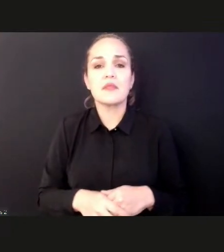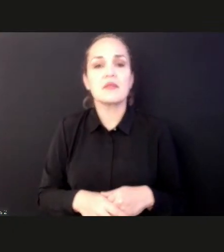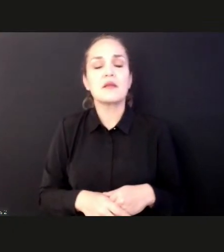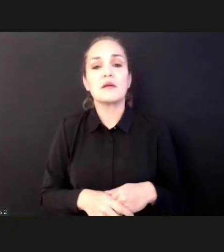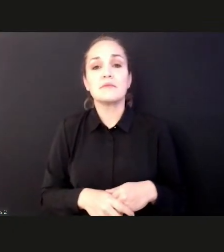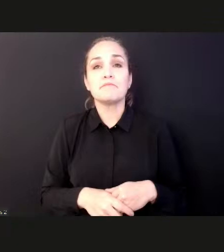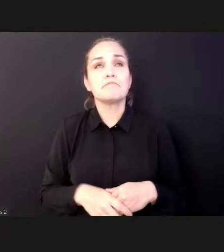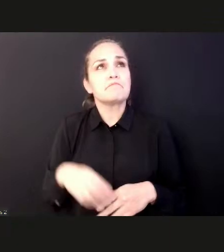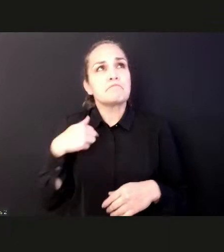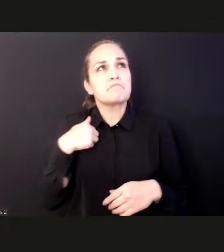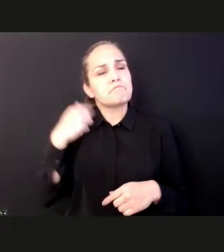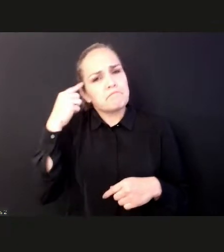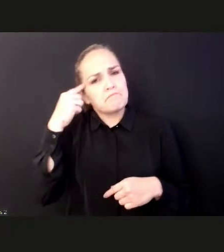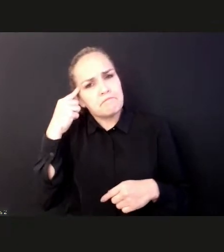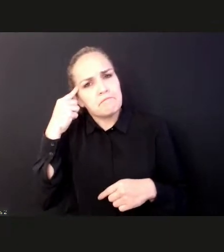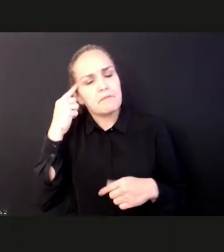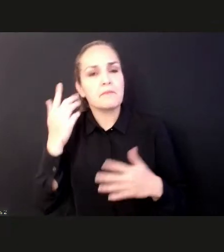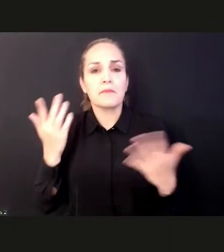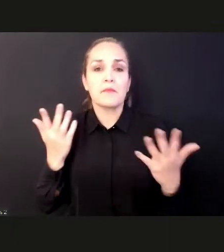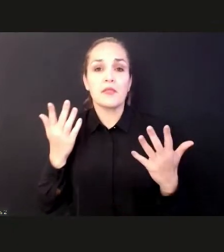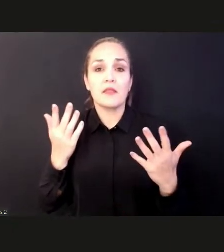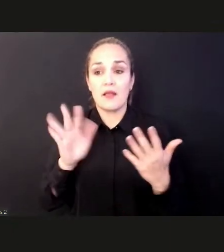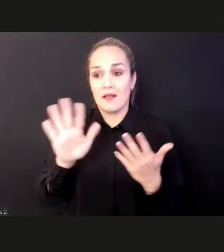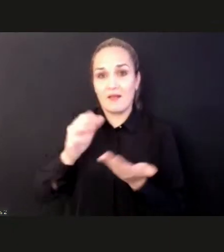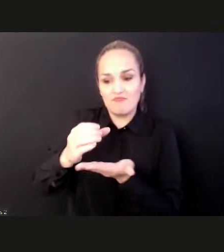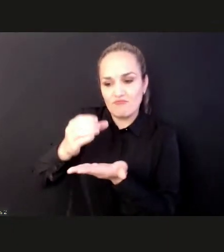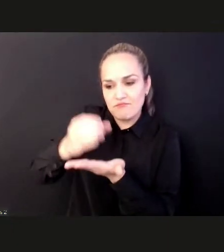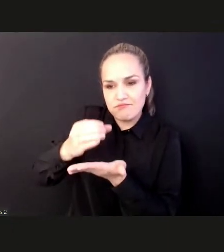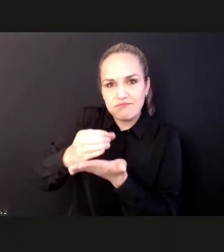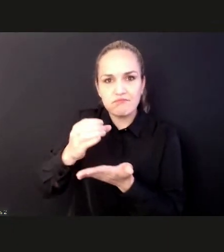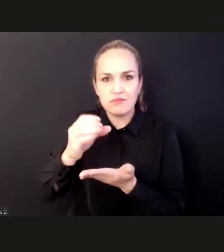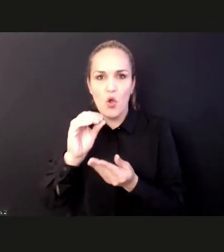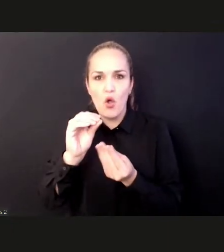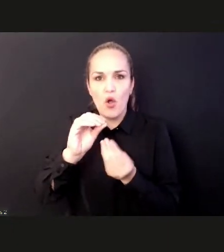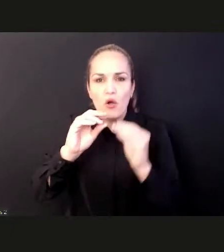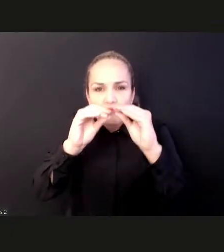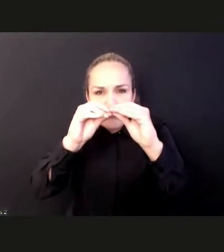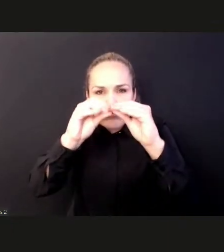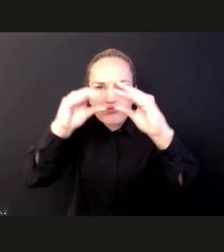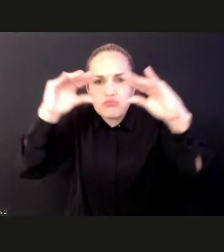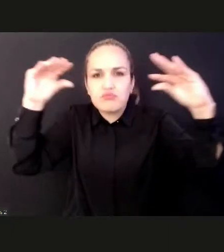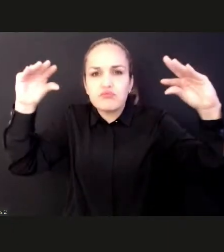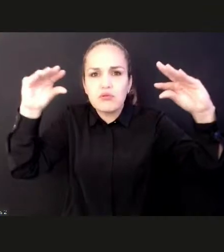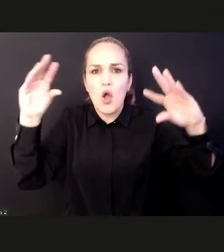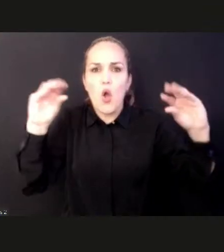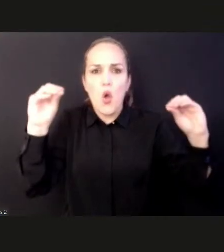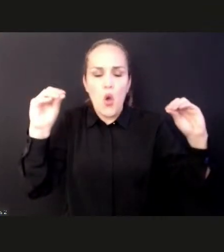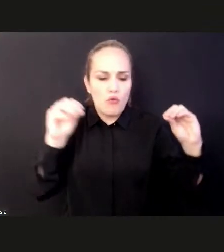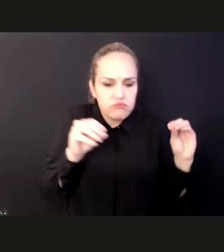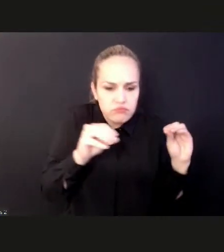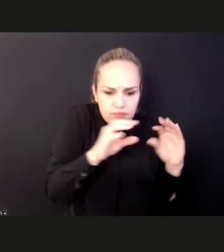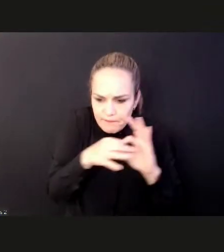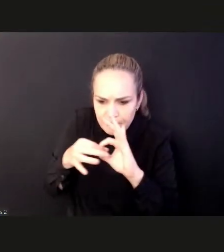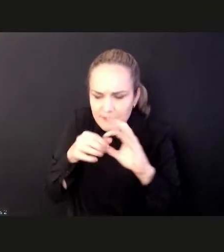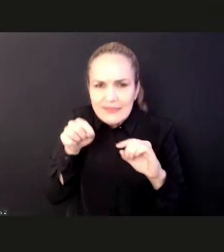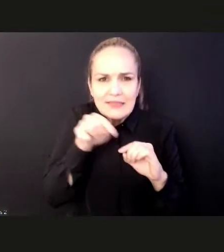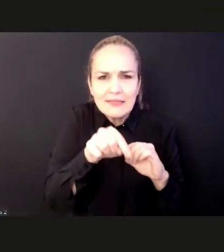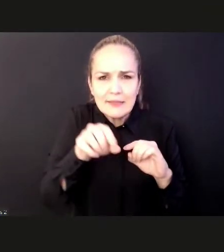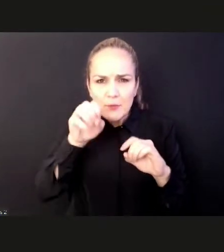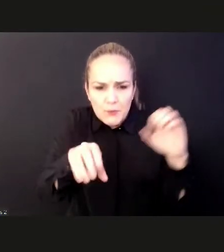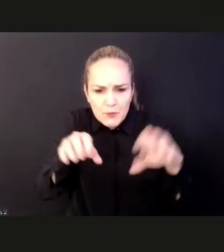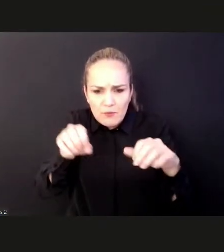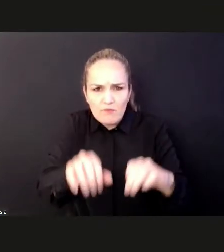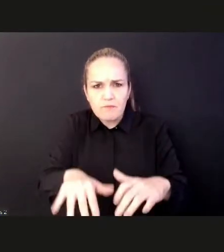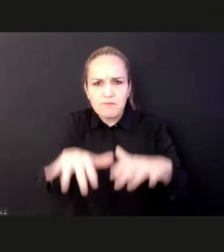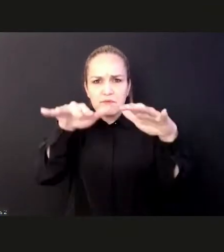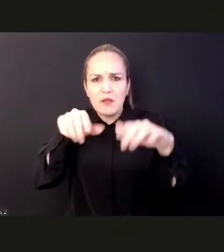we ensure that our destinations are resilient. And I think that's the key point that we really need to keep looking at.